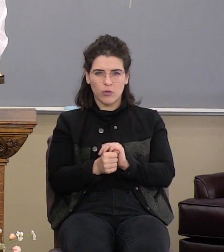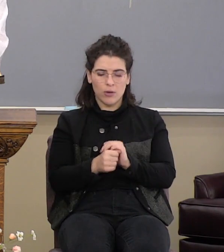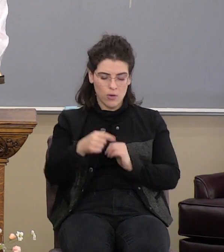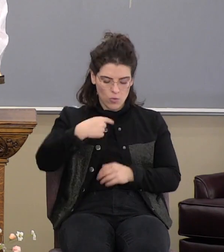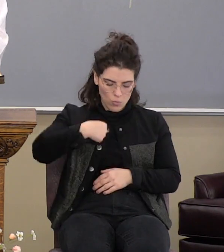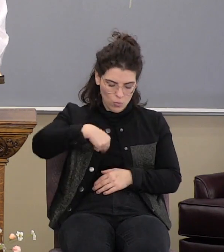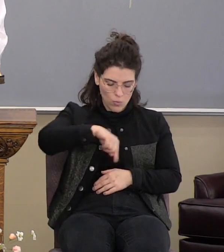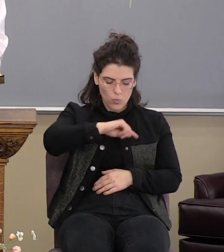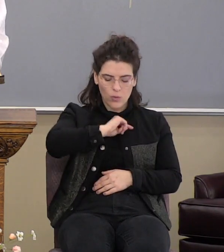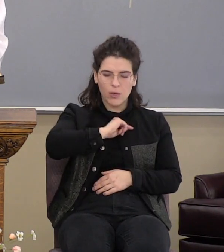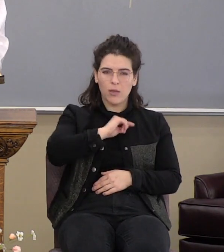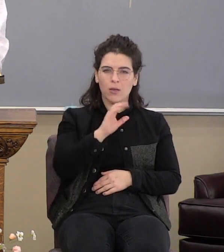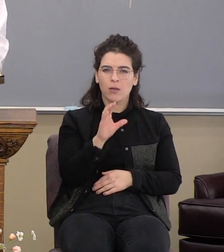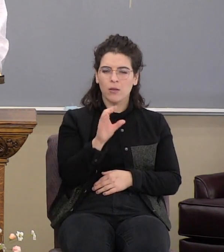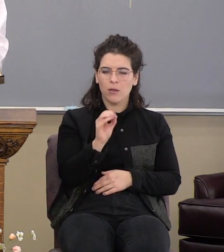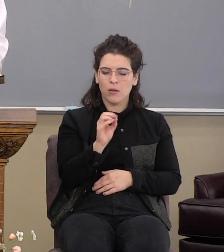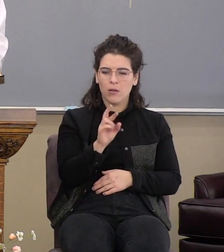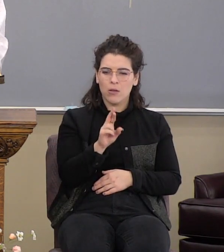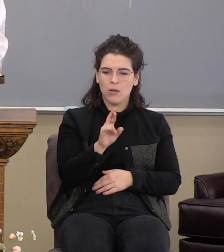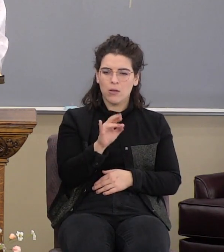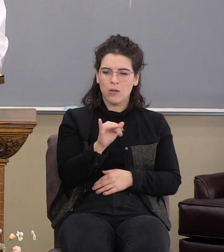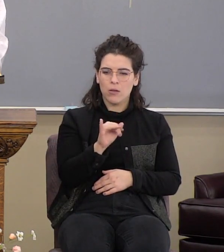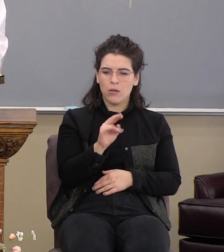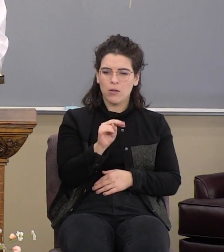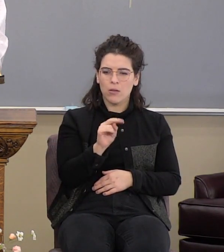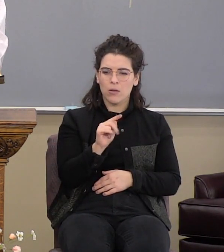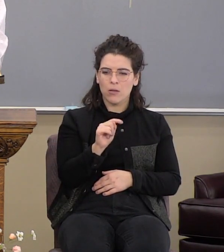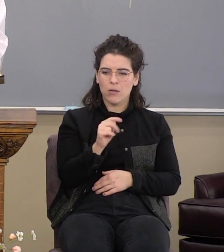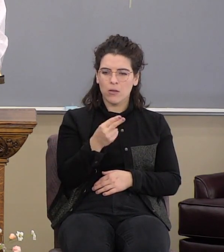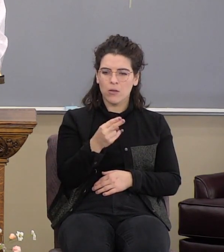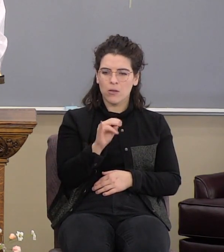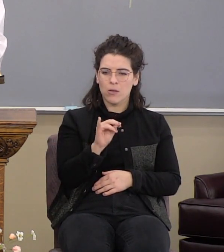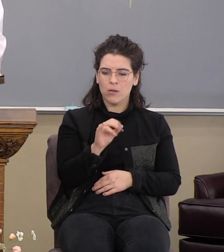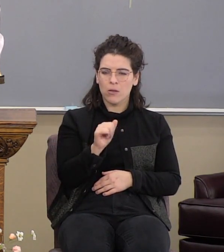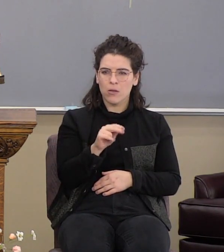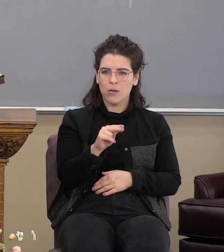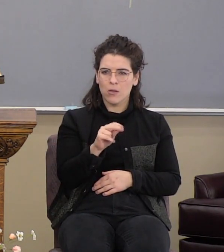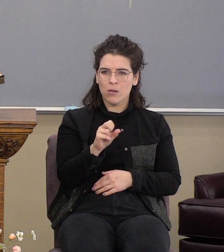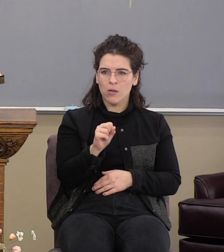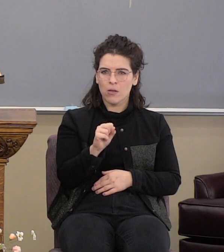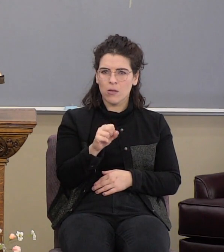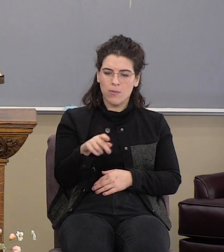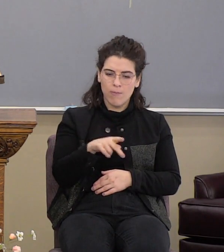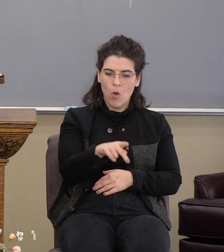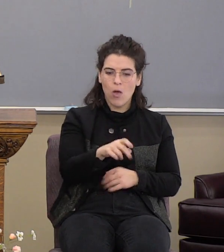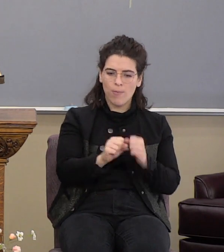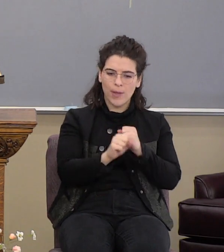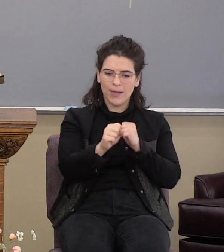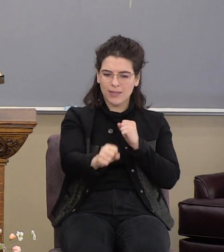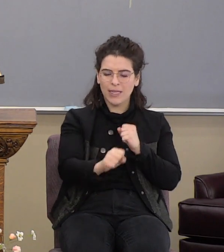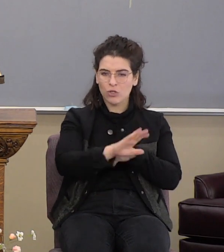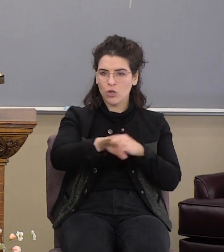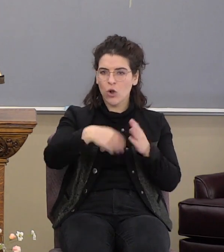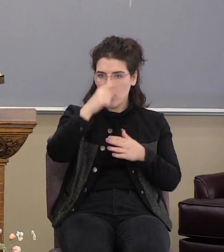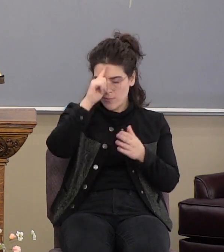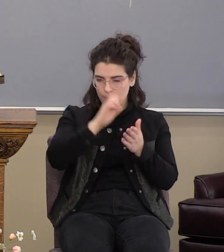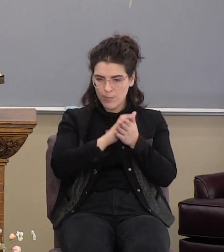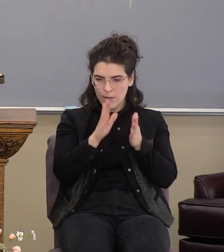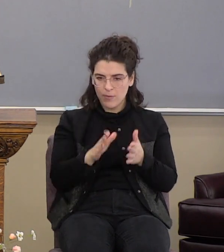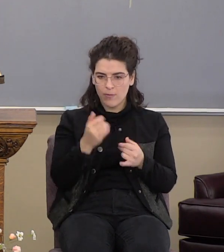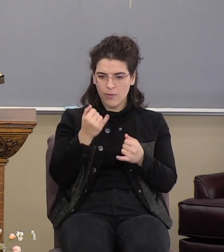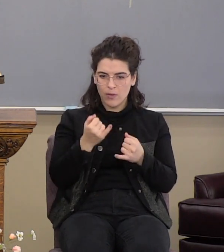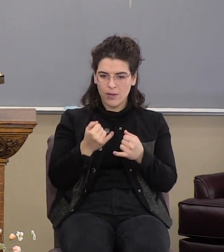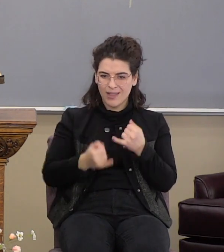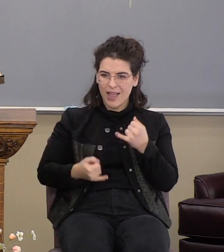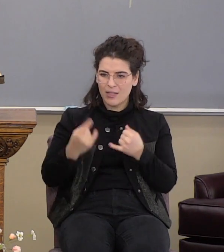You, Corinthians, the Apostle Paul, by extension, all the believers for the last 2,000 years,